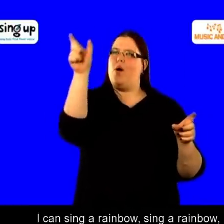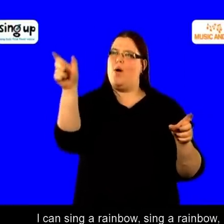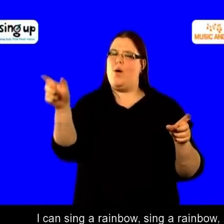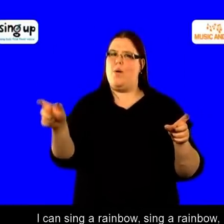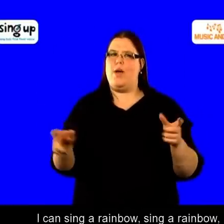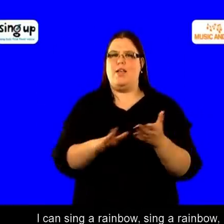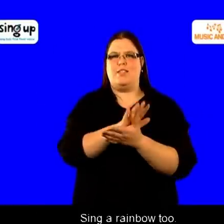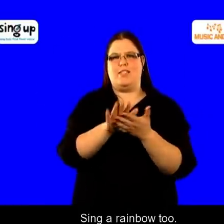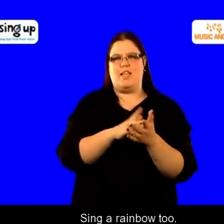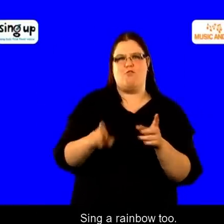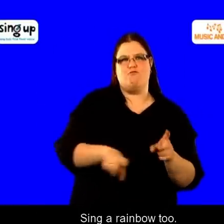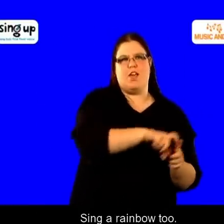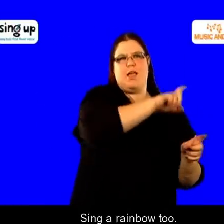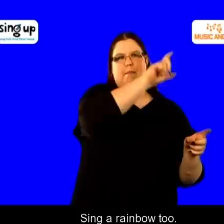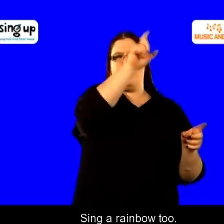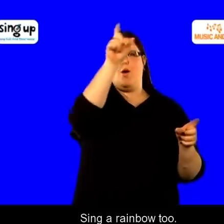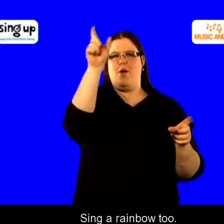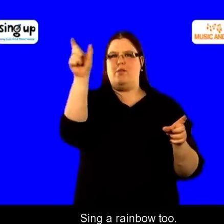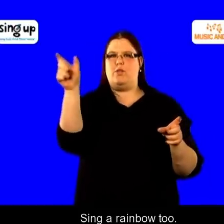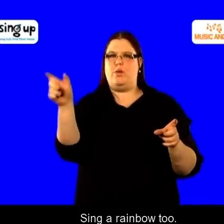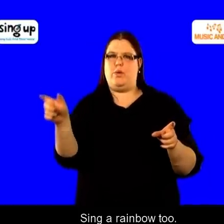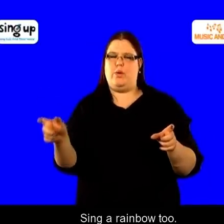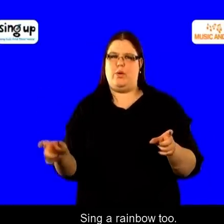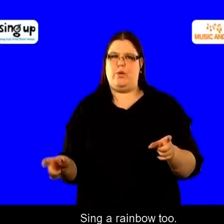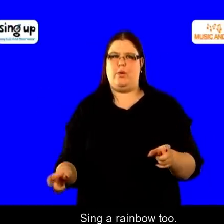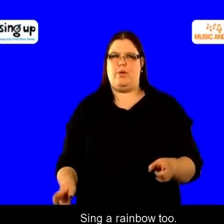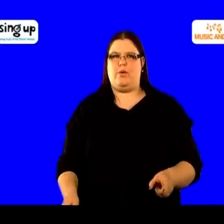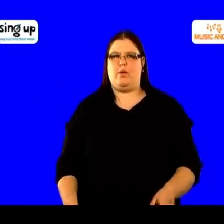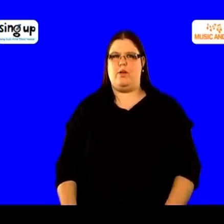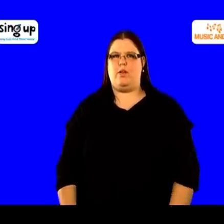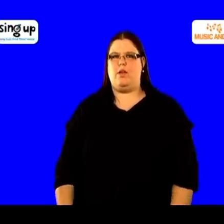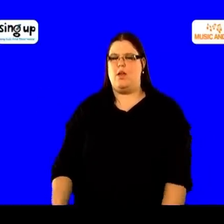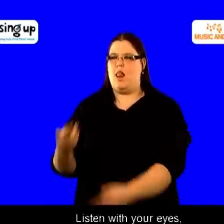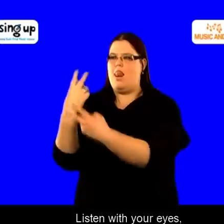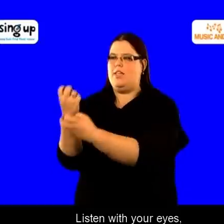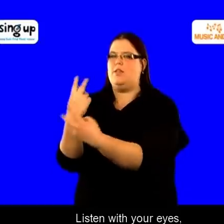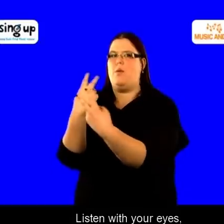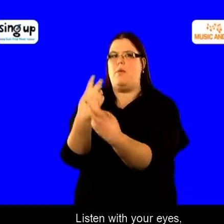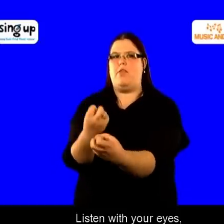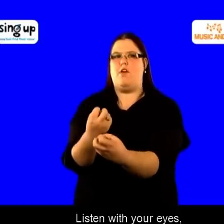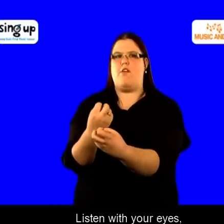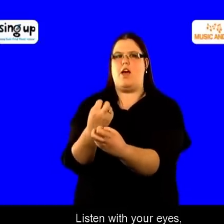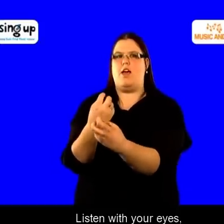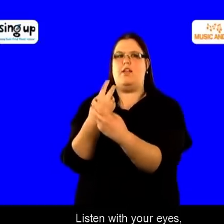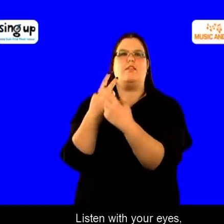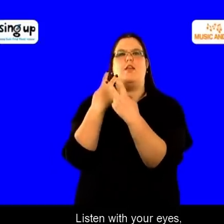Sing a rainbow too Listen with your eyes